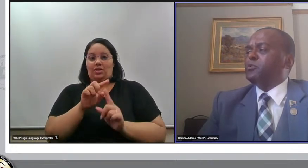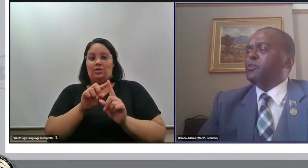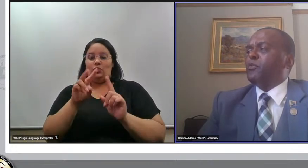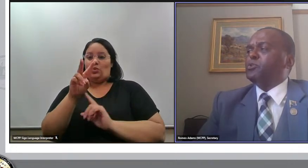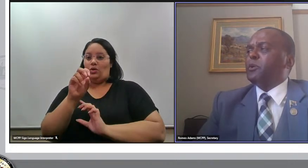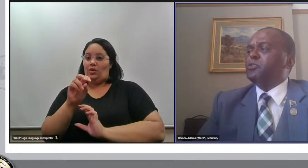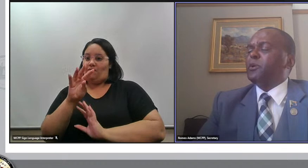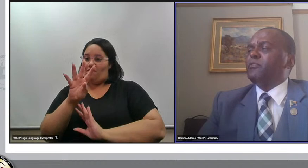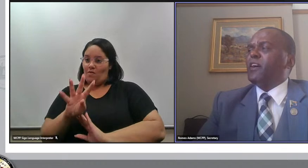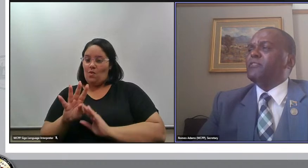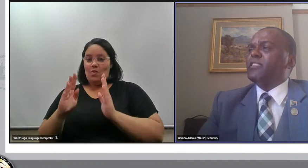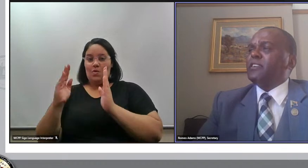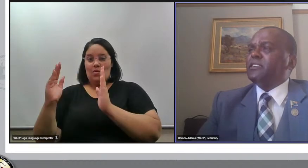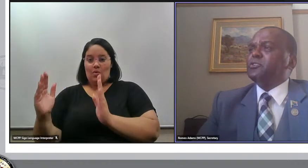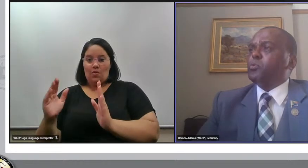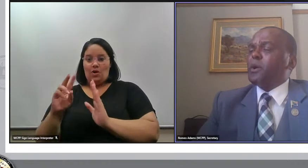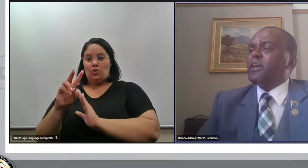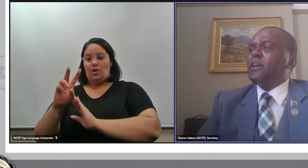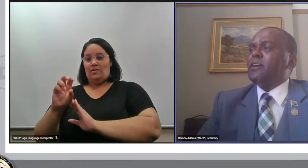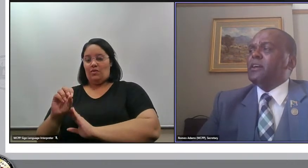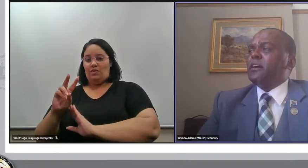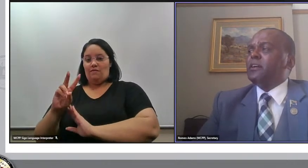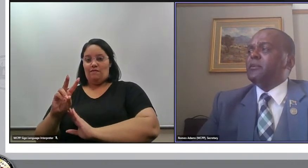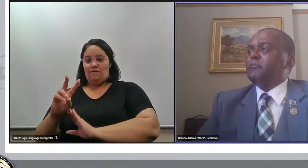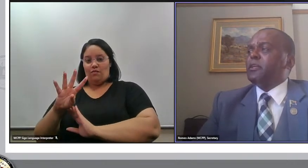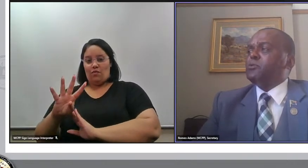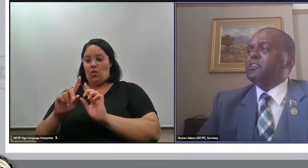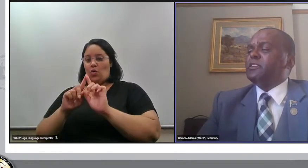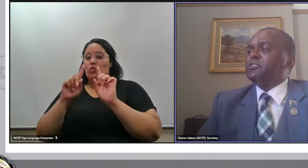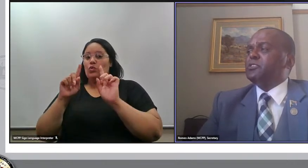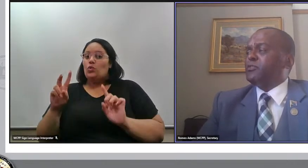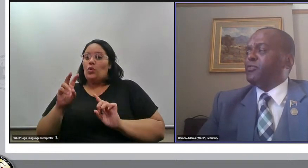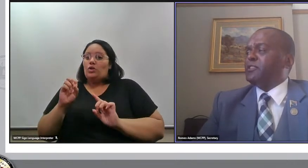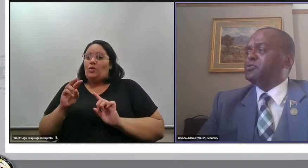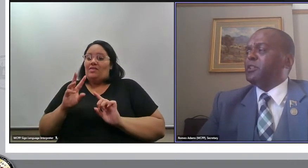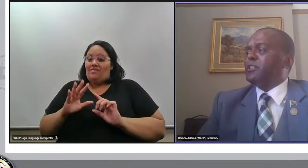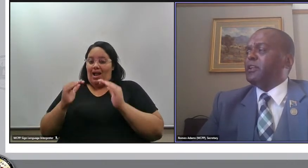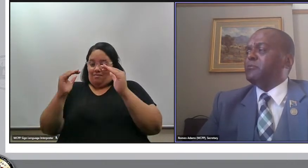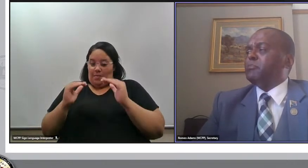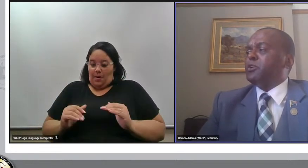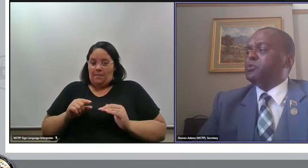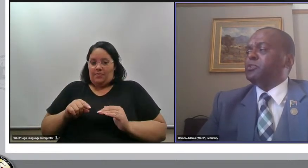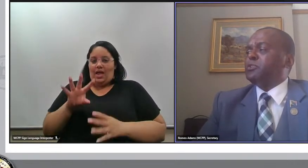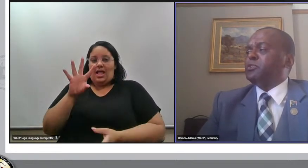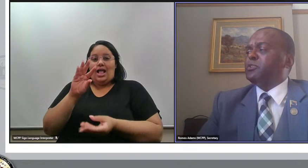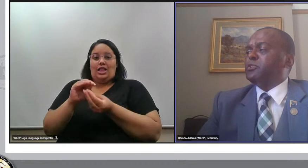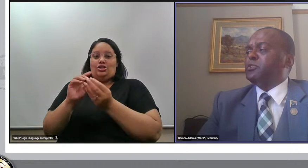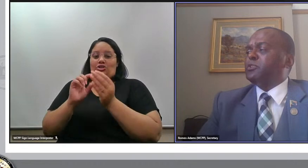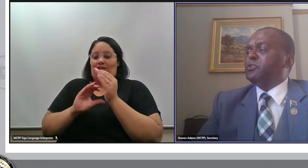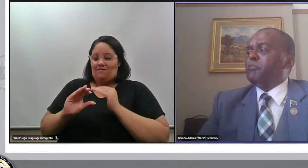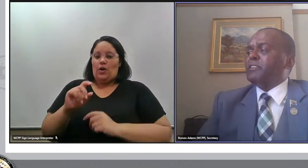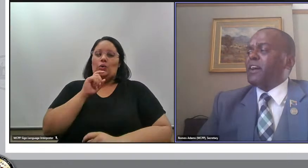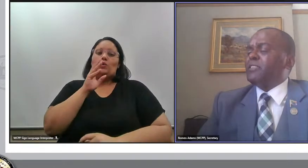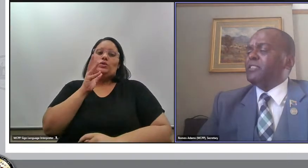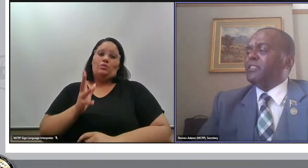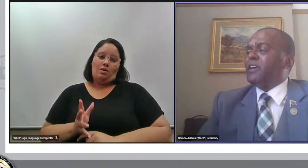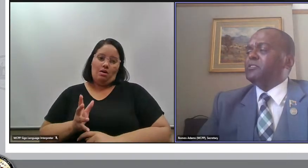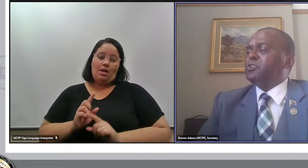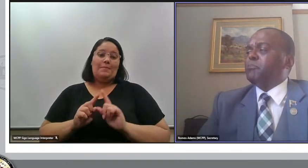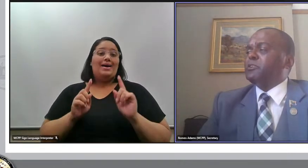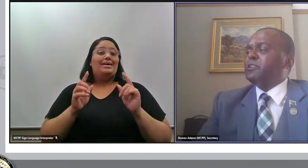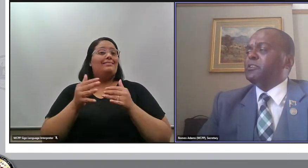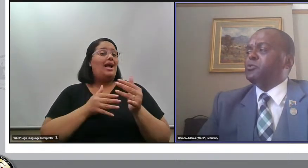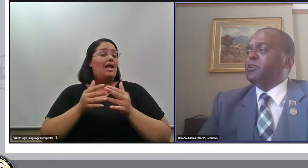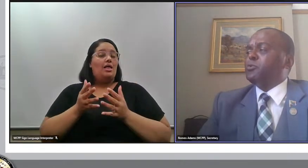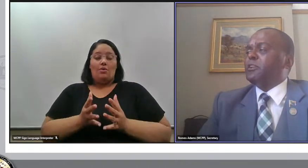2023-2024 and 2024-2025, that is where those additional funds will then be utilized. But other than